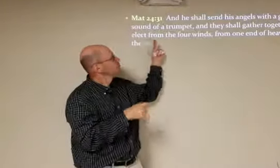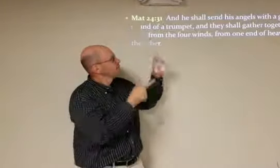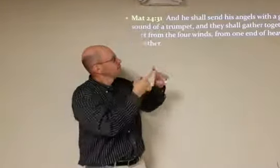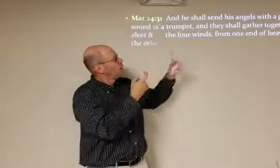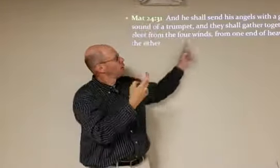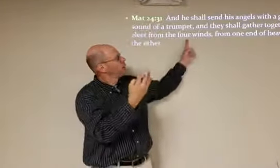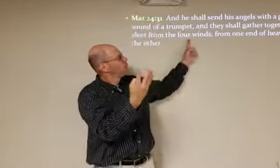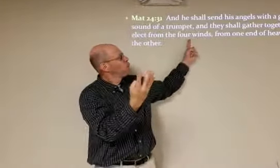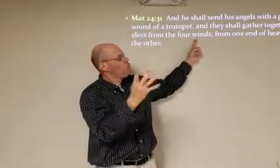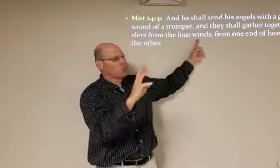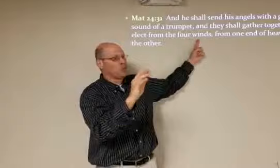winds,